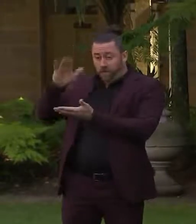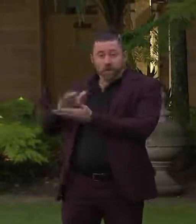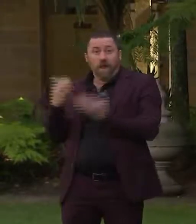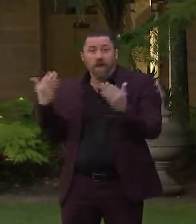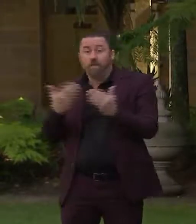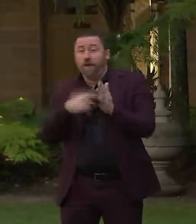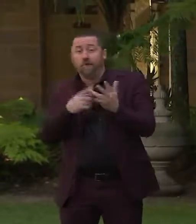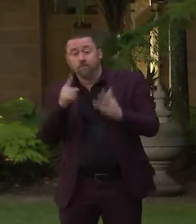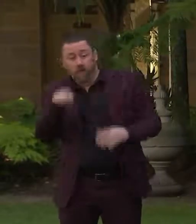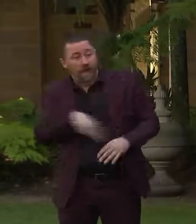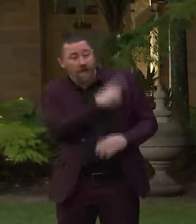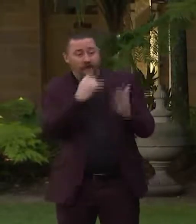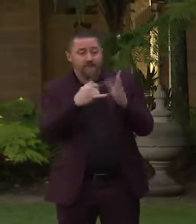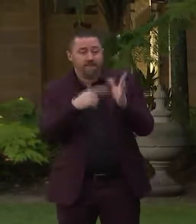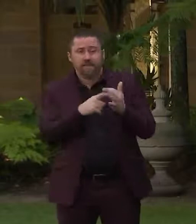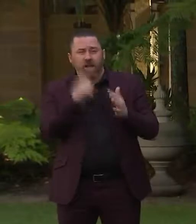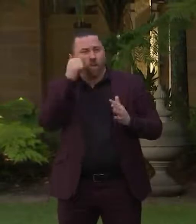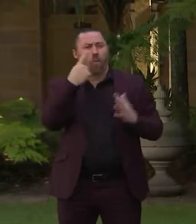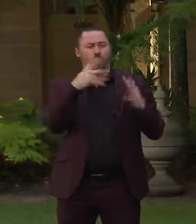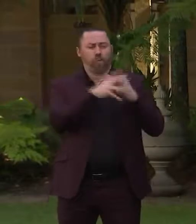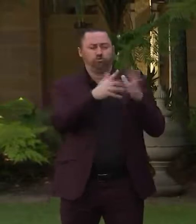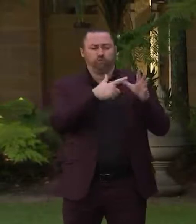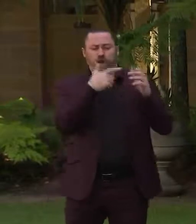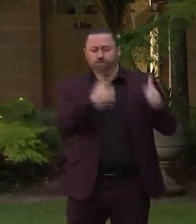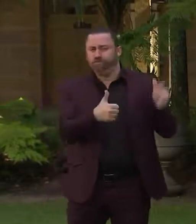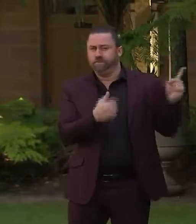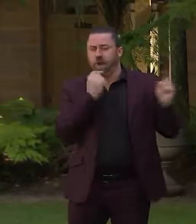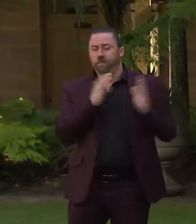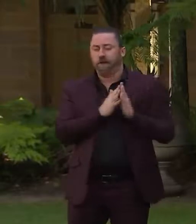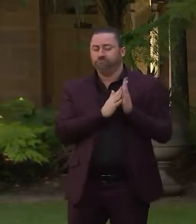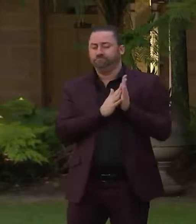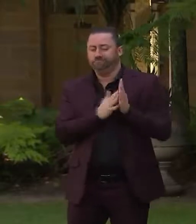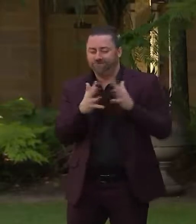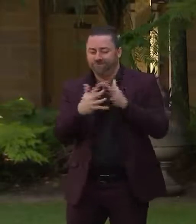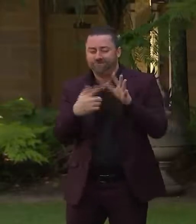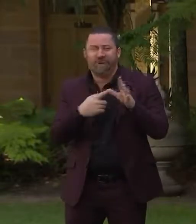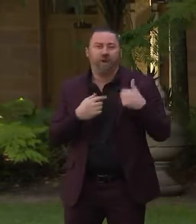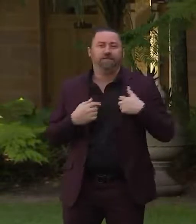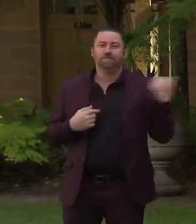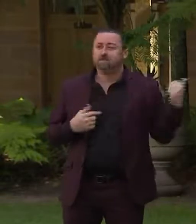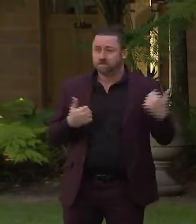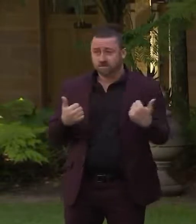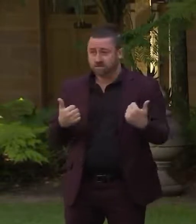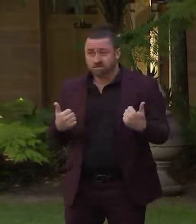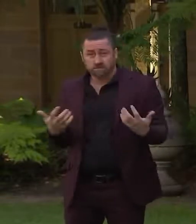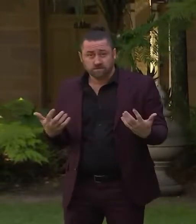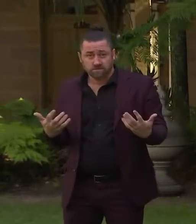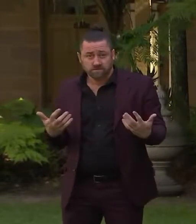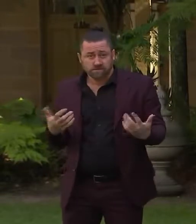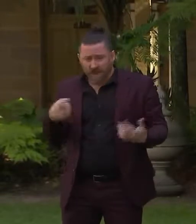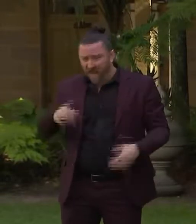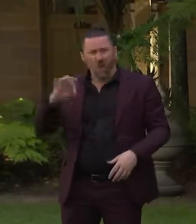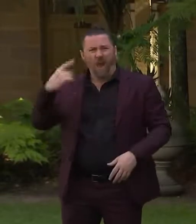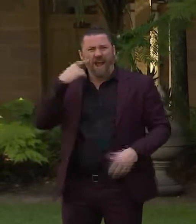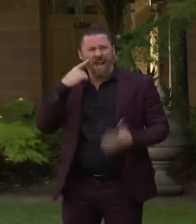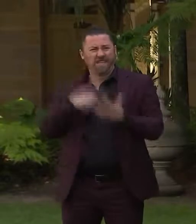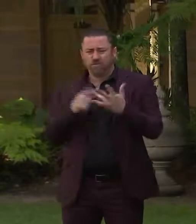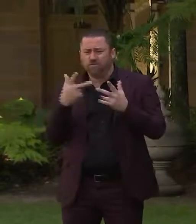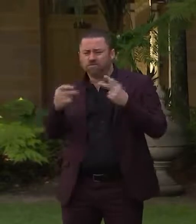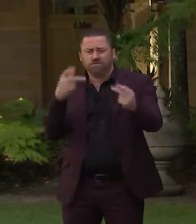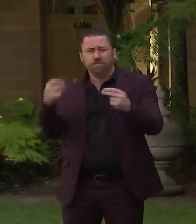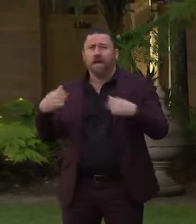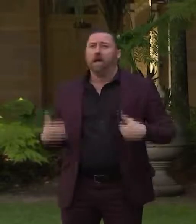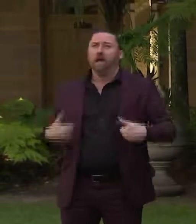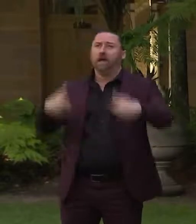other states and territories other than, I understand, WA. They are just ahead of us. And that is in a very complicated rollout. You know,